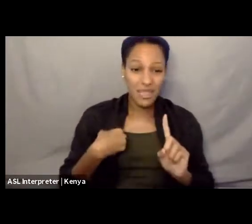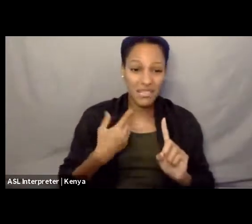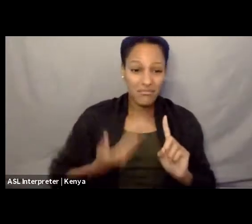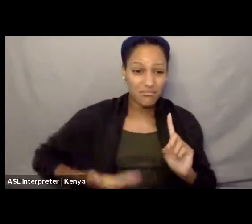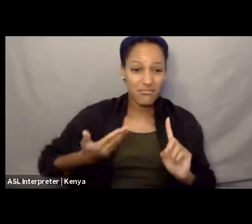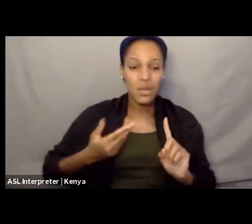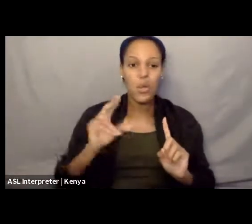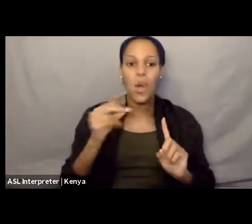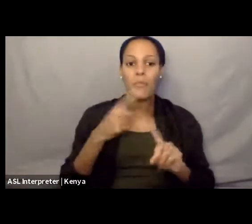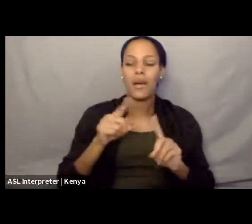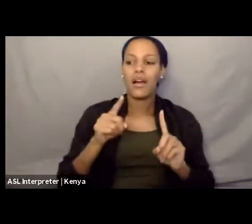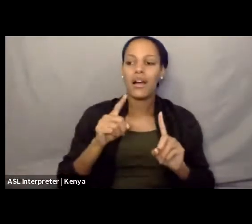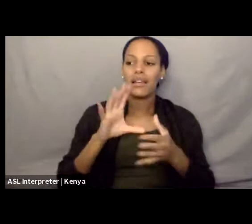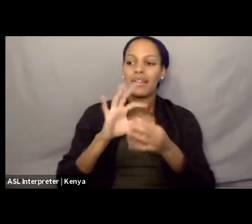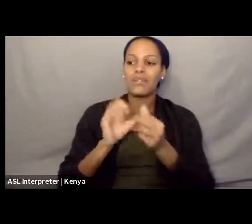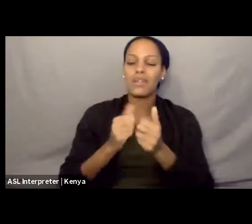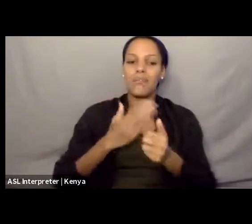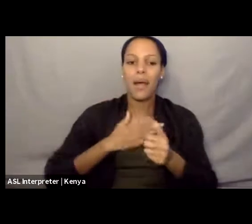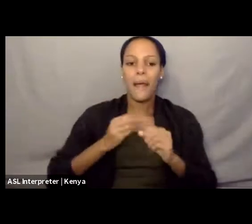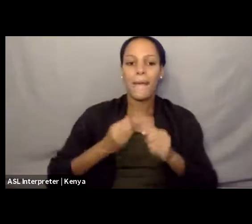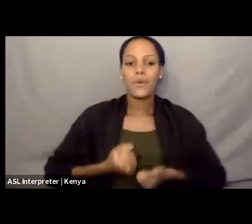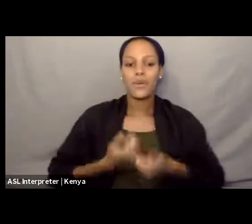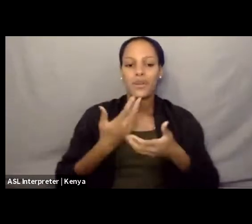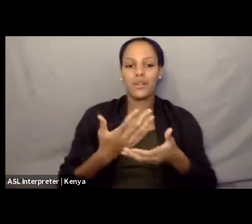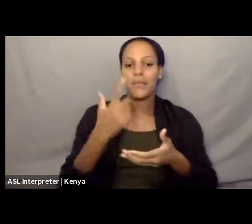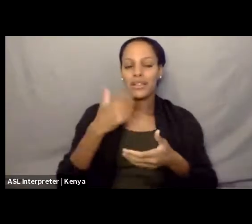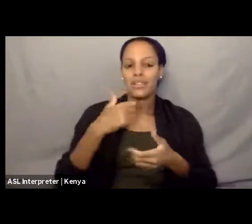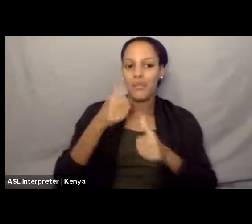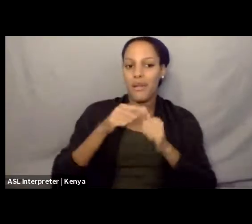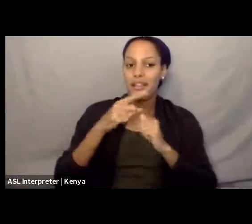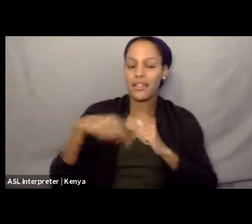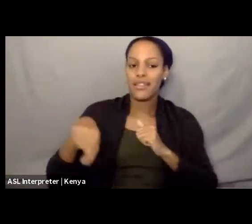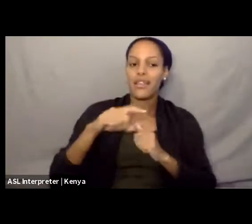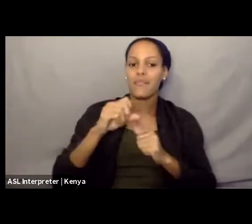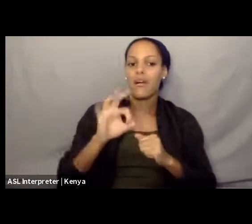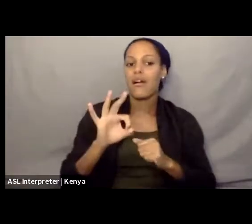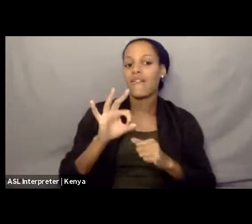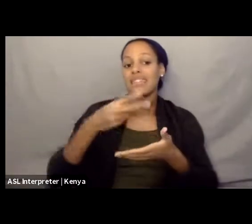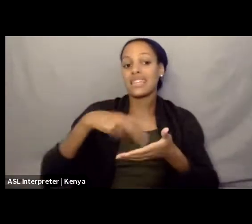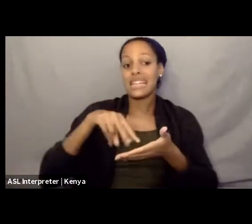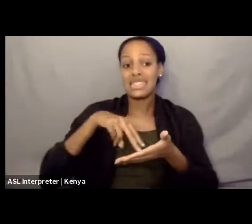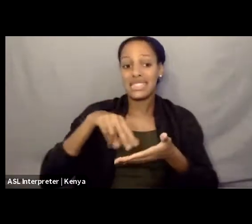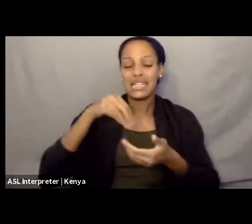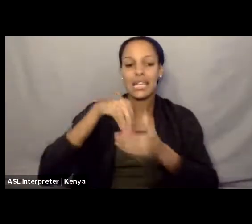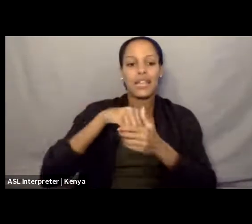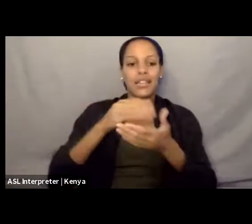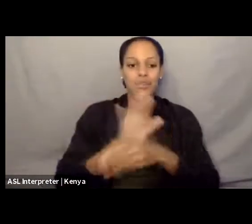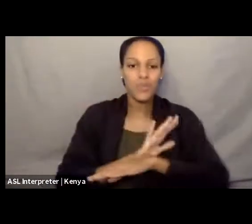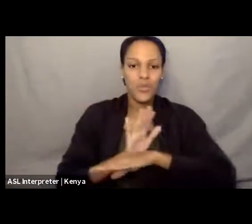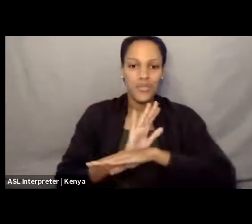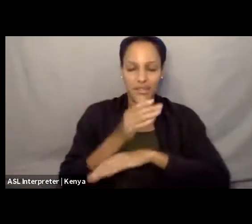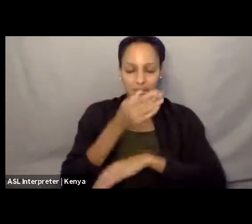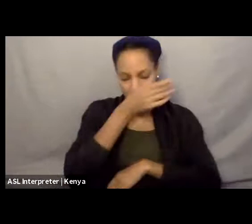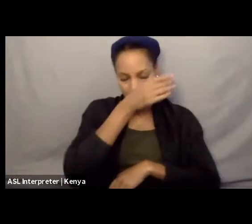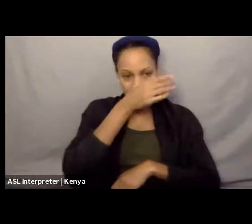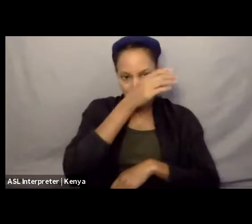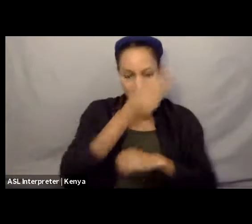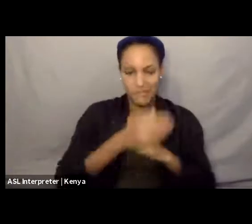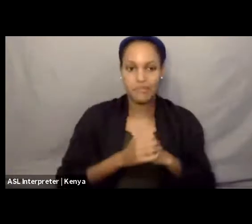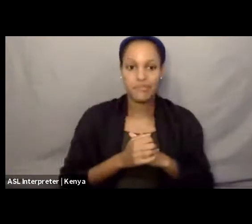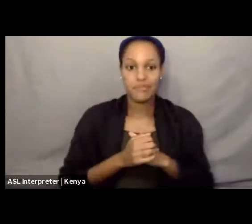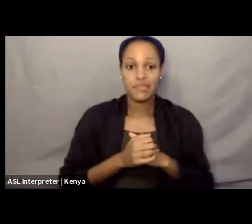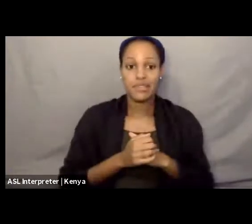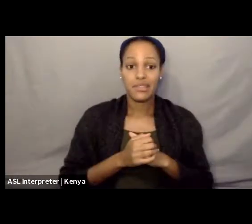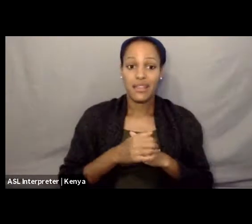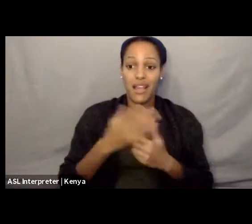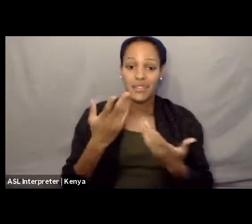were talking about my poems, which they said reminded them of the dancing in the movie. Well, no